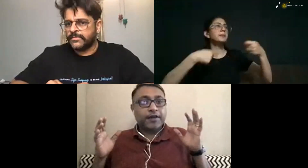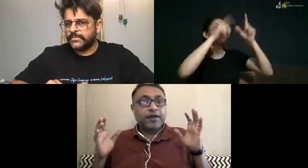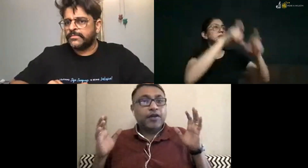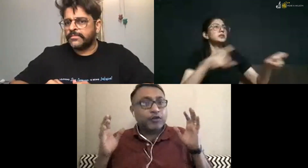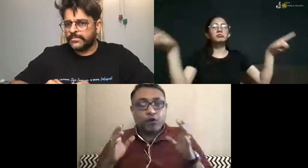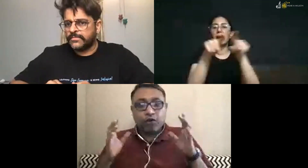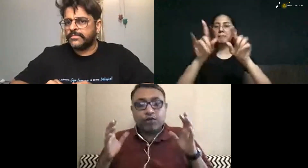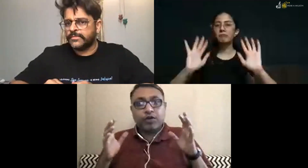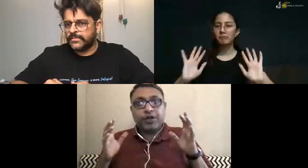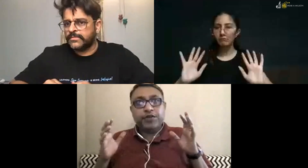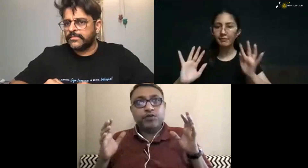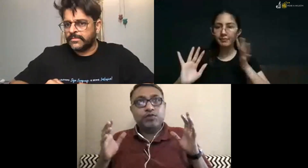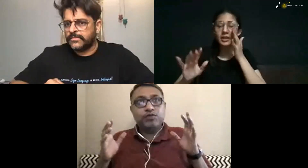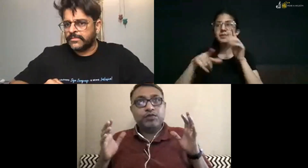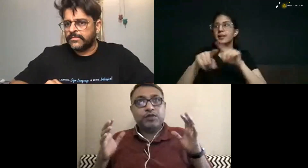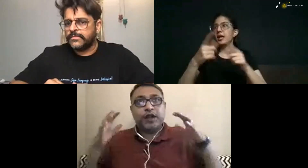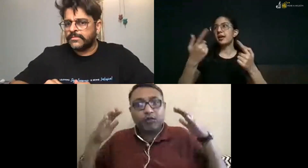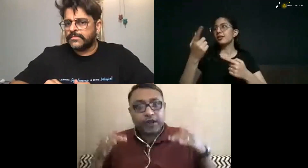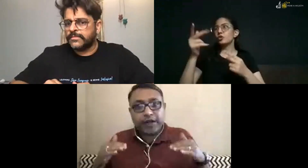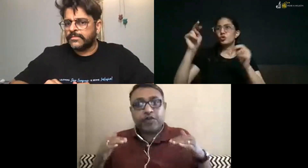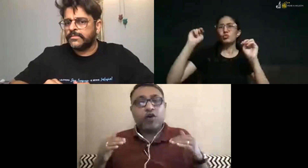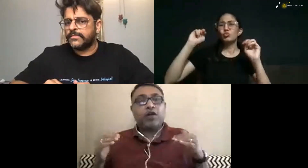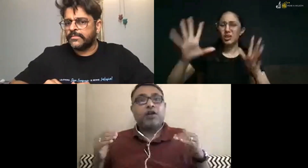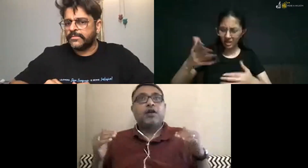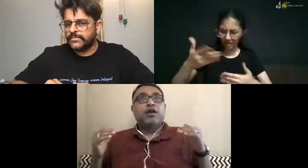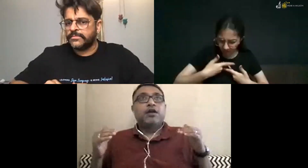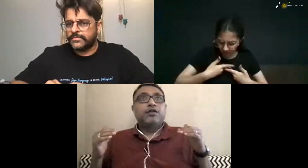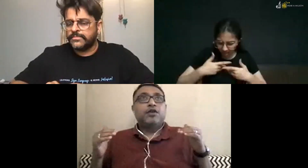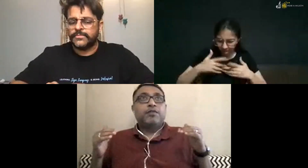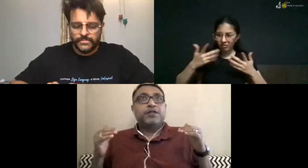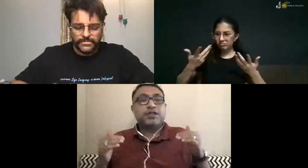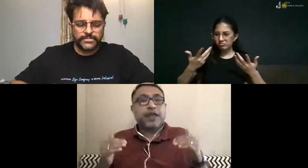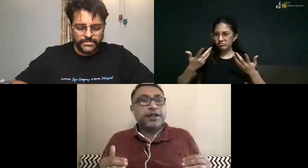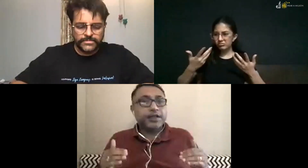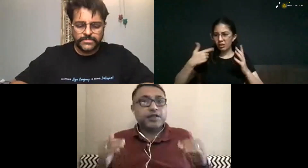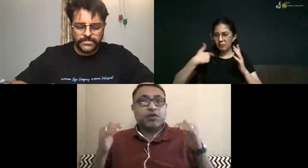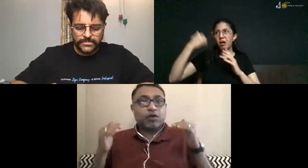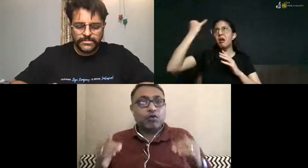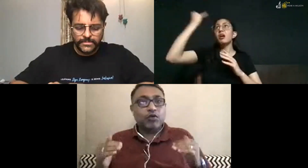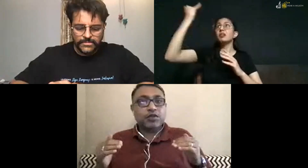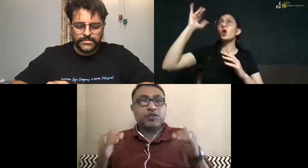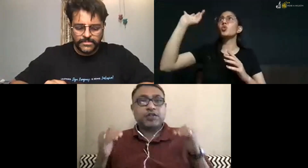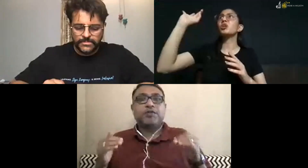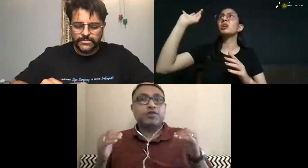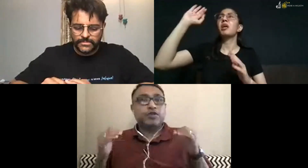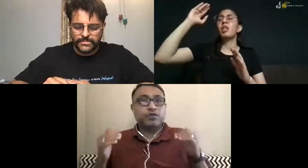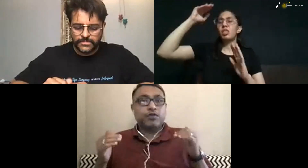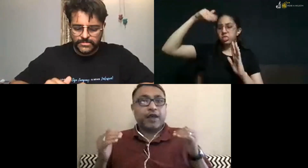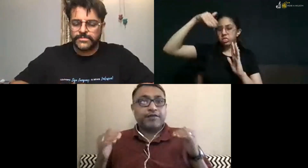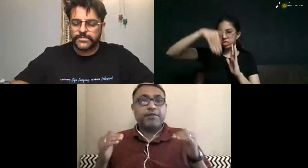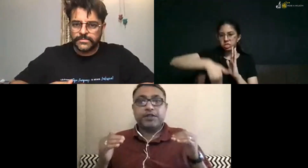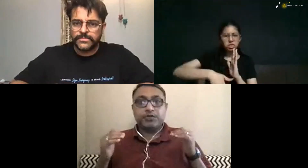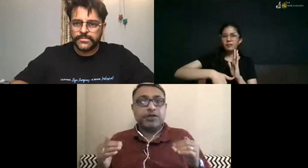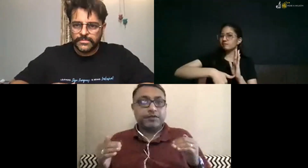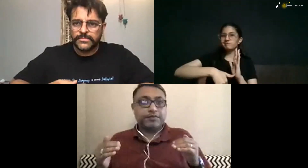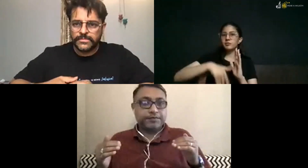right? You don't need to downgrade your business ideas or goals just because you don't have the